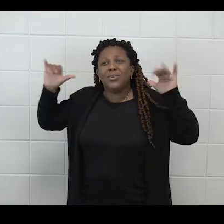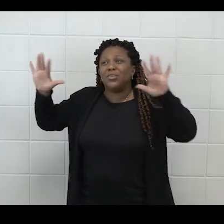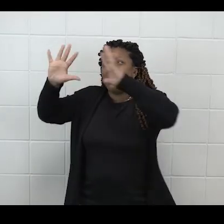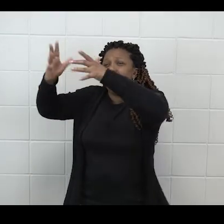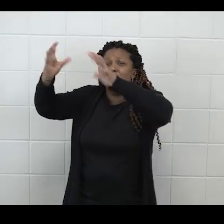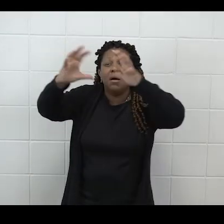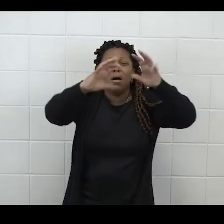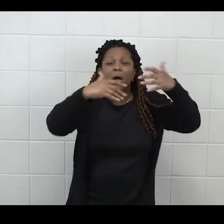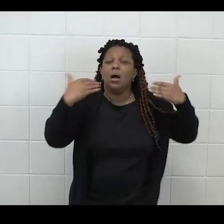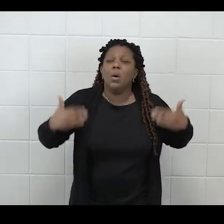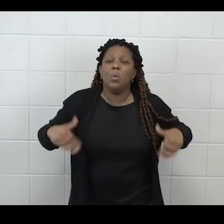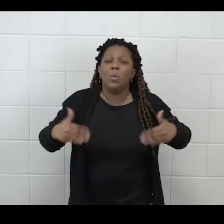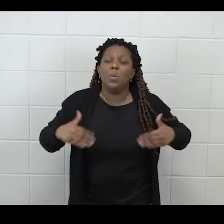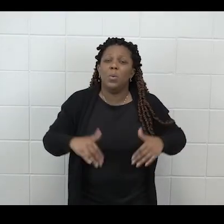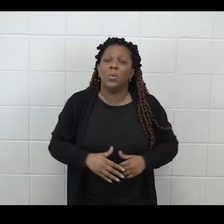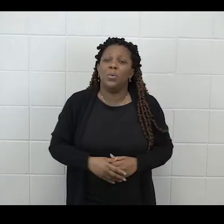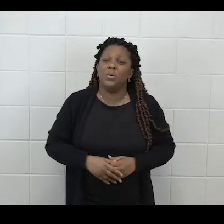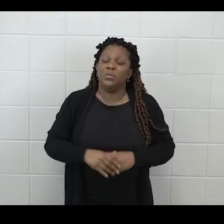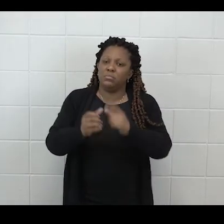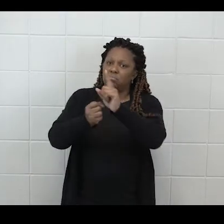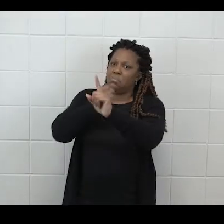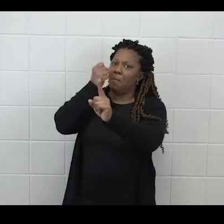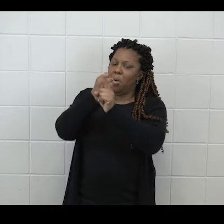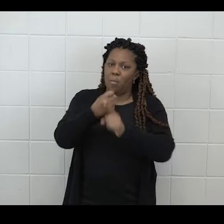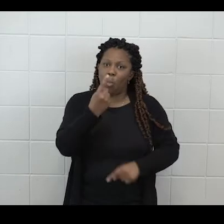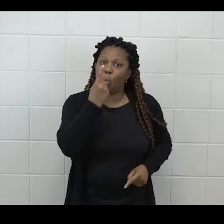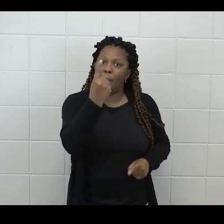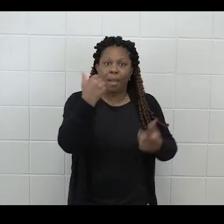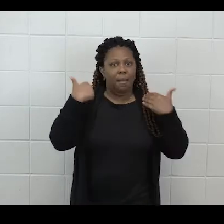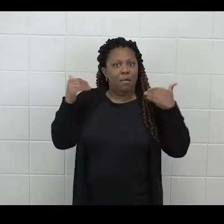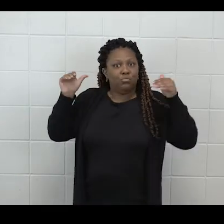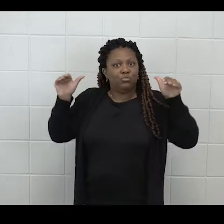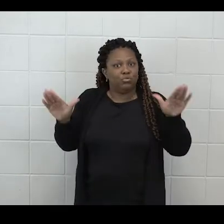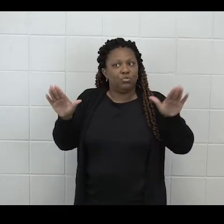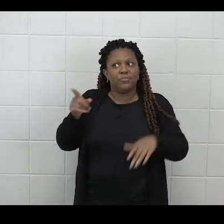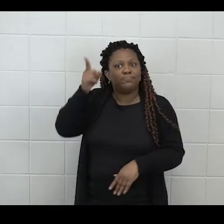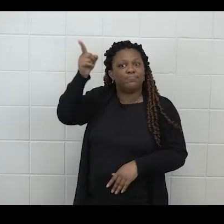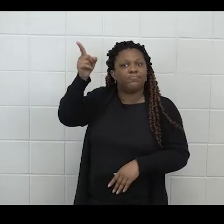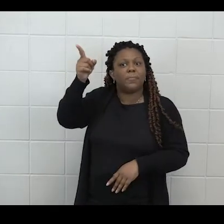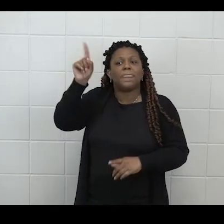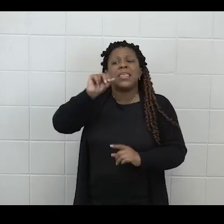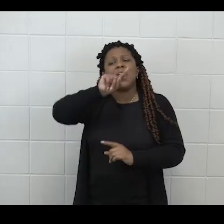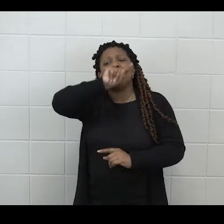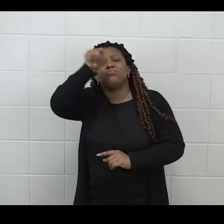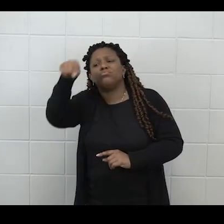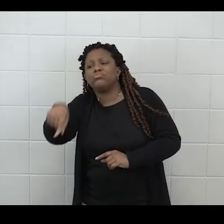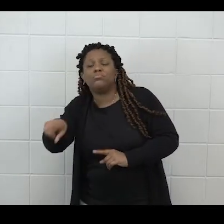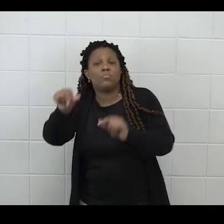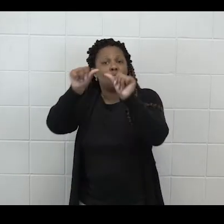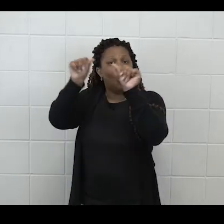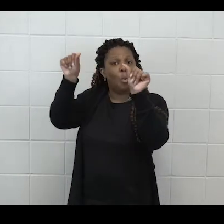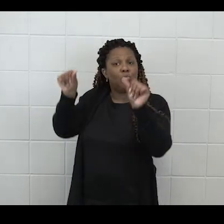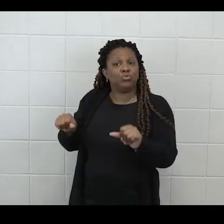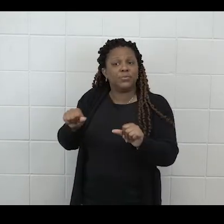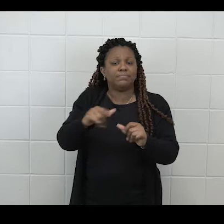seraphs flew to me, holding a live coal that had been taken from the altar with a pair of tongs. The seraph touched